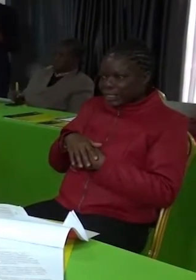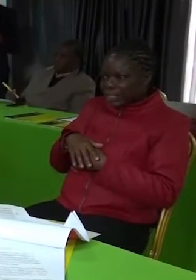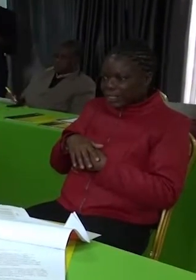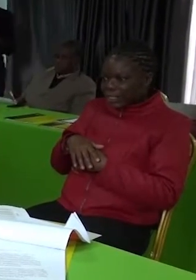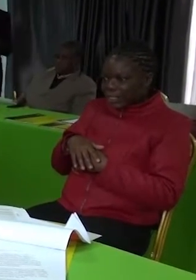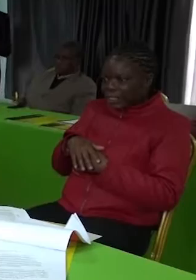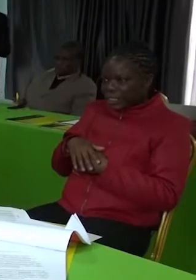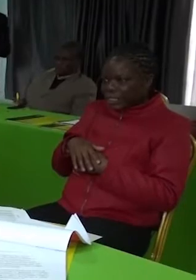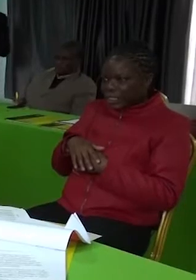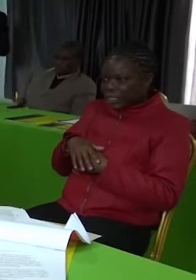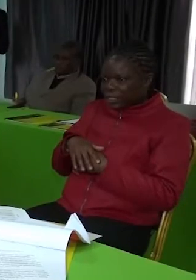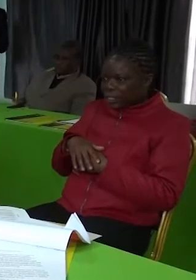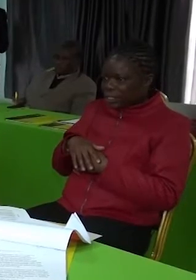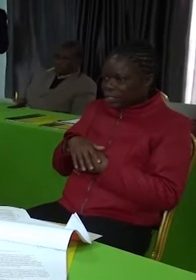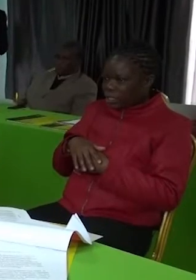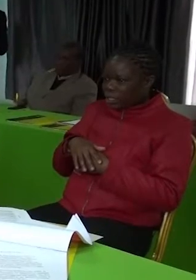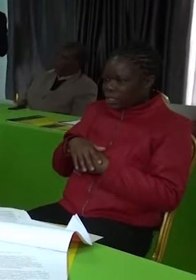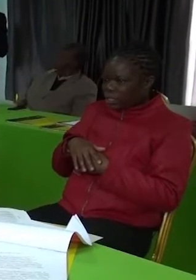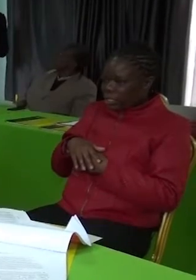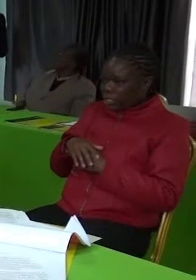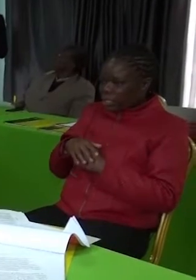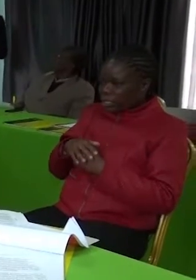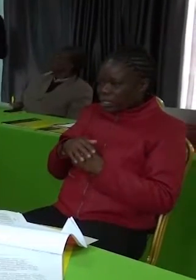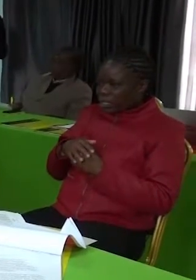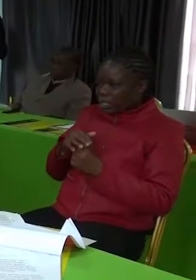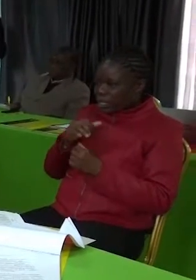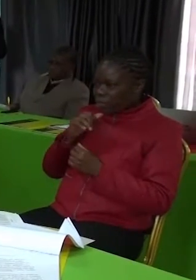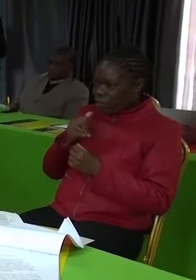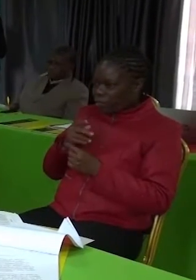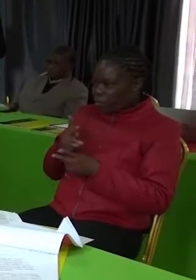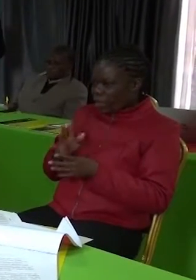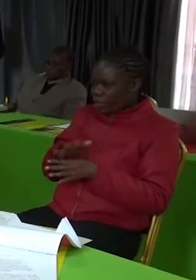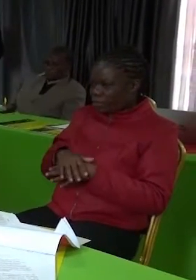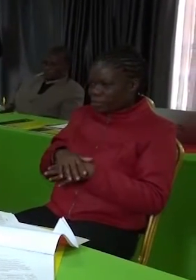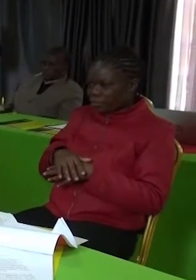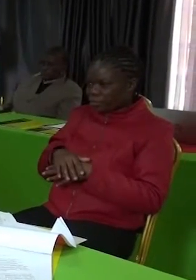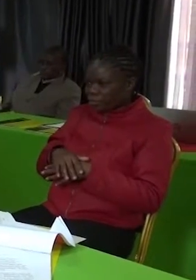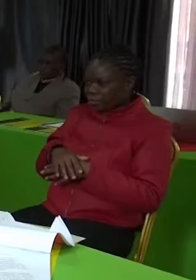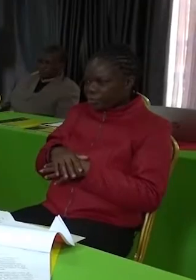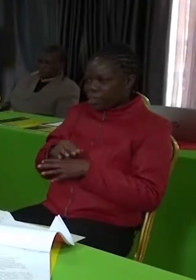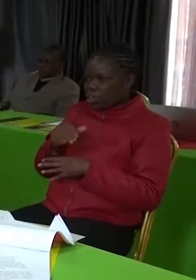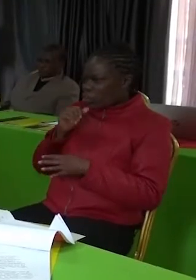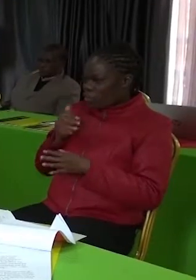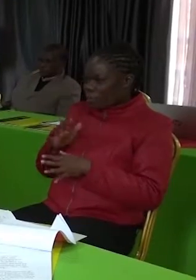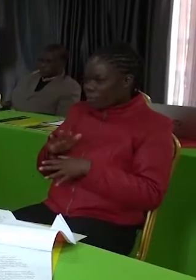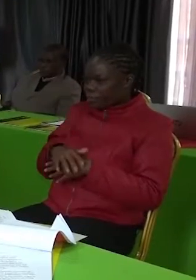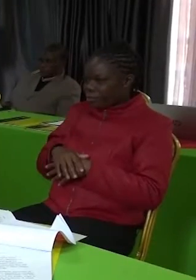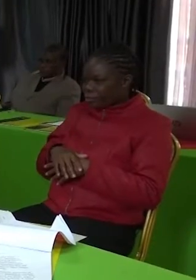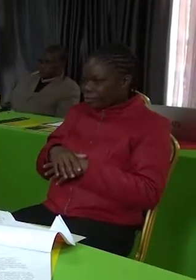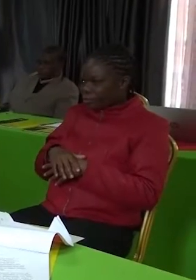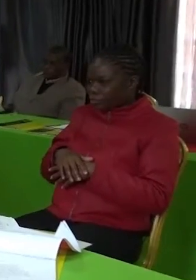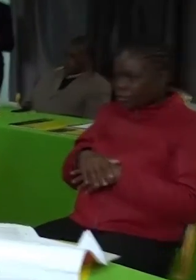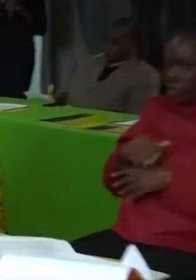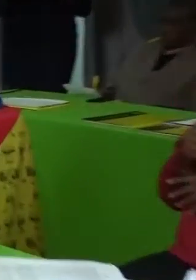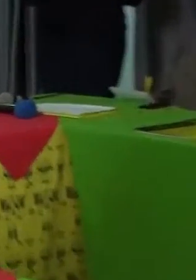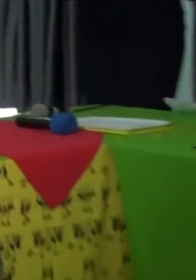blanket covering 20 schools. It may not augur so well with the needs and demands from my school. So each school